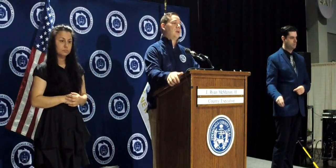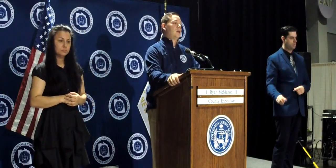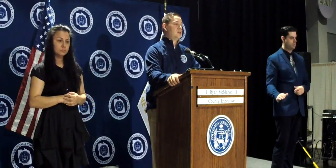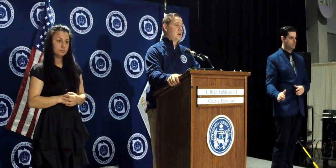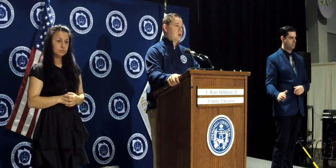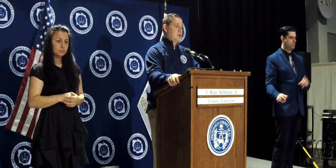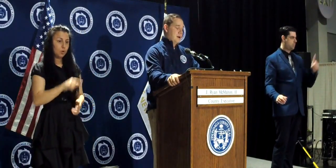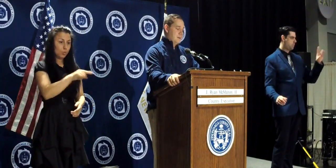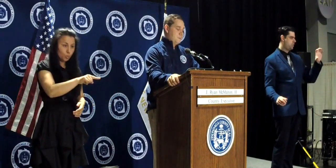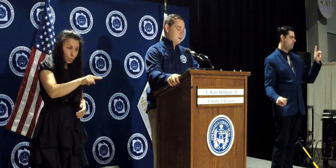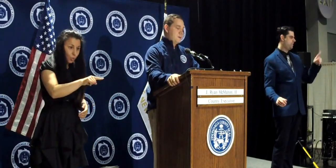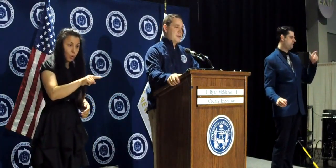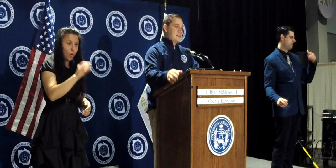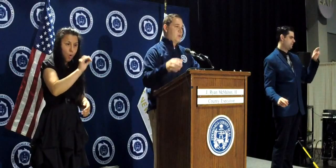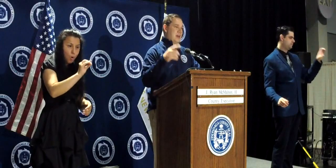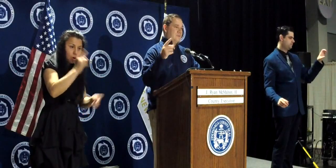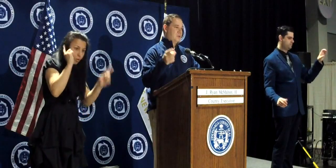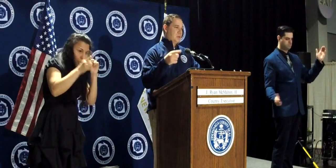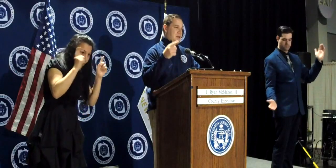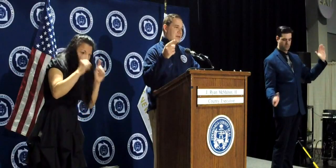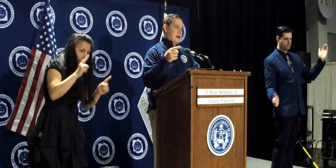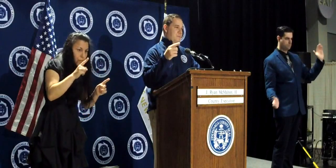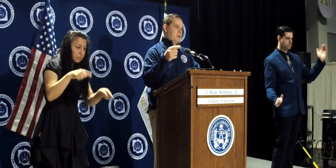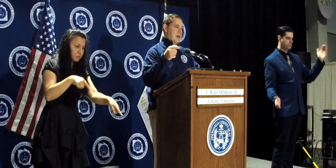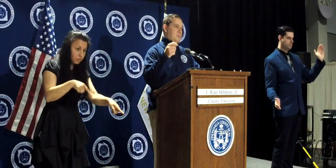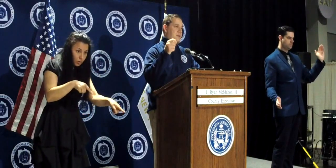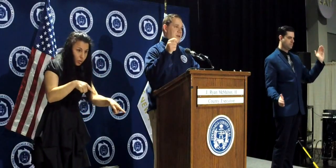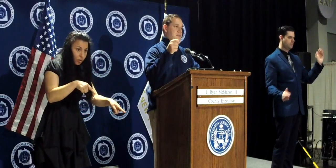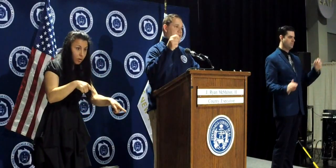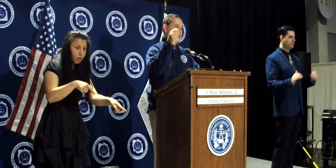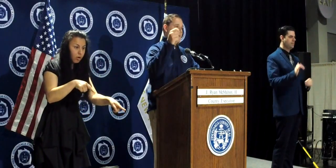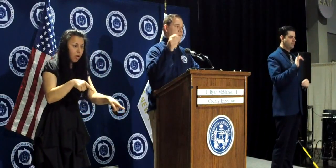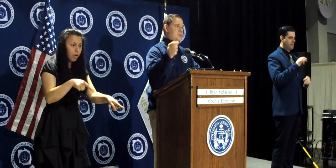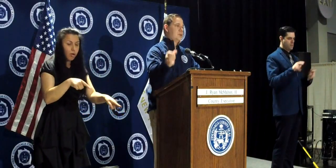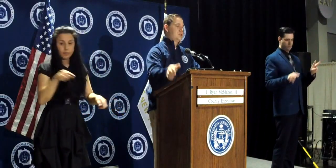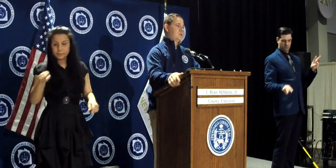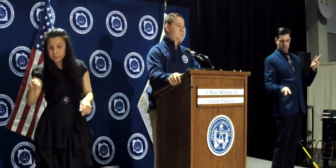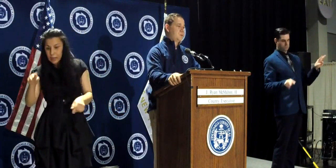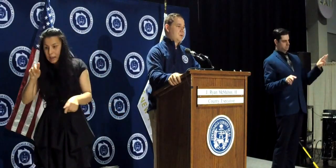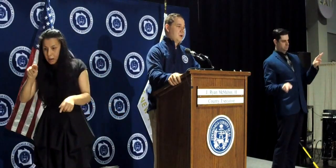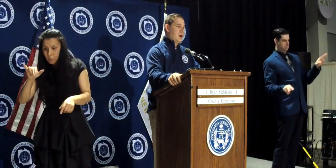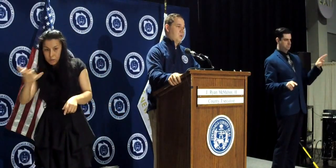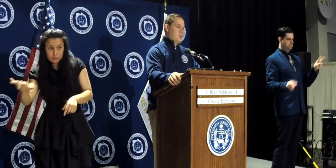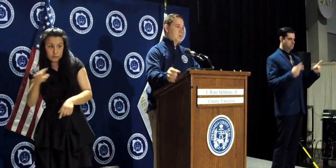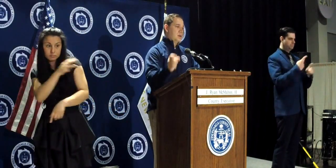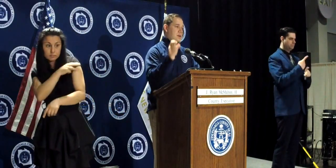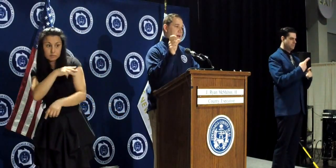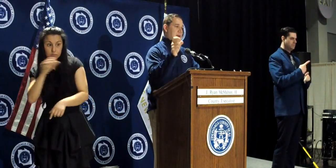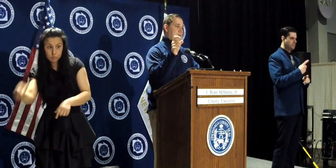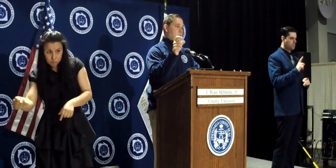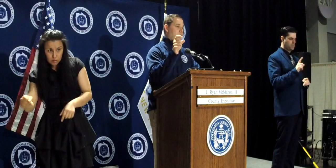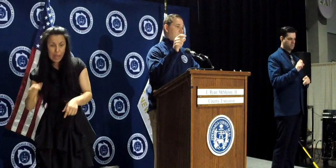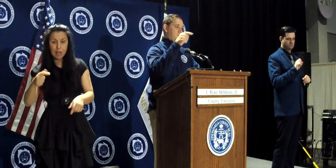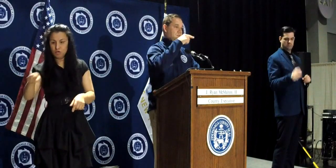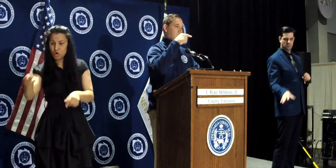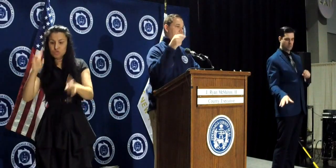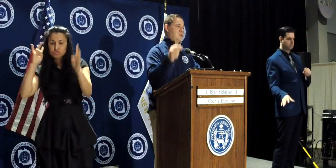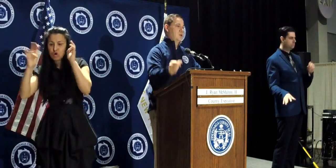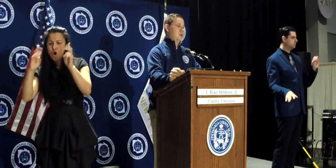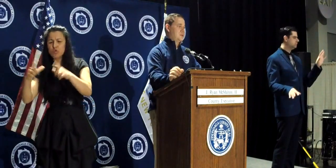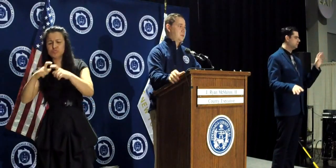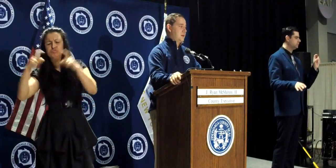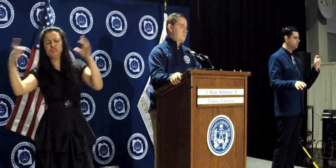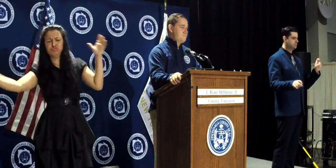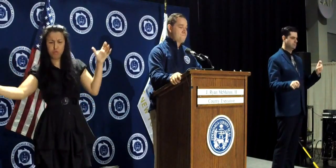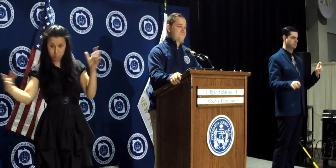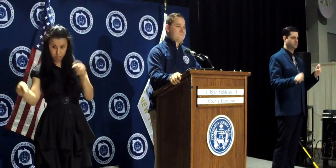county. So that's how we have to look at that, per capita cases by population, when we're looking at 911 situations